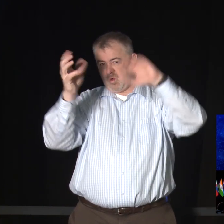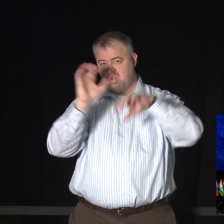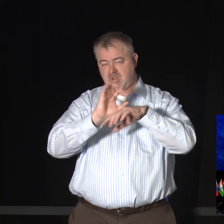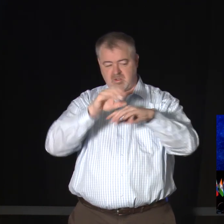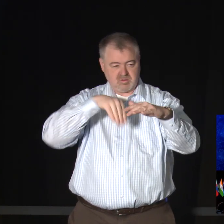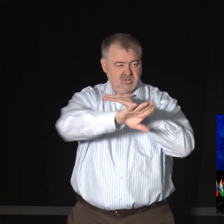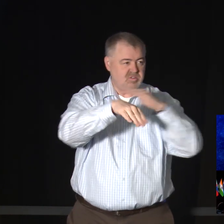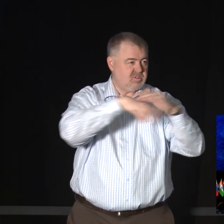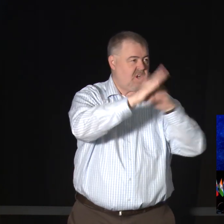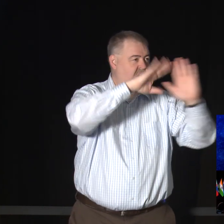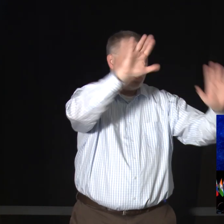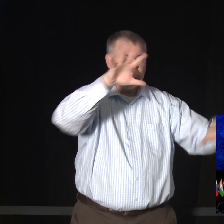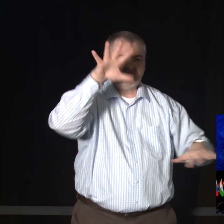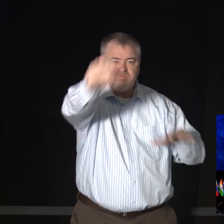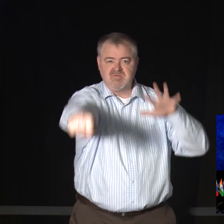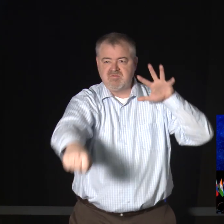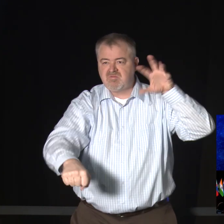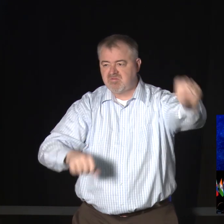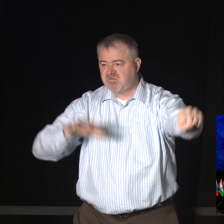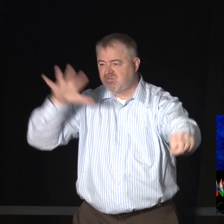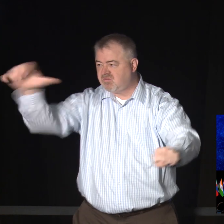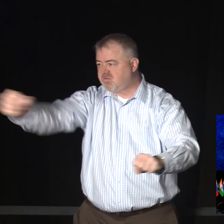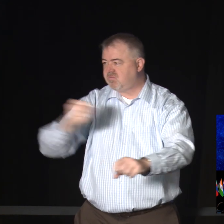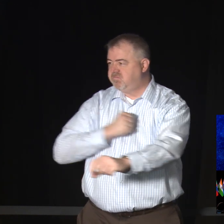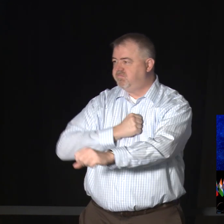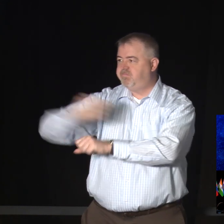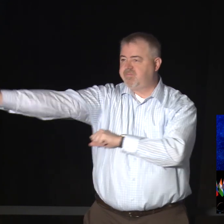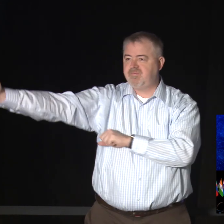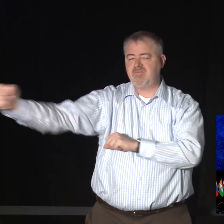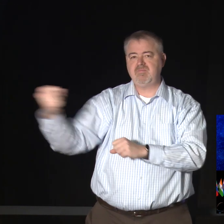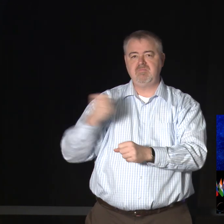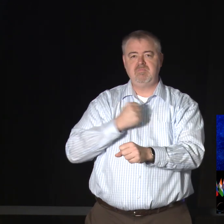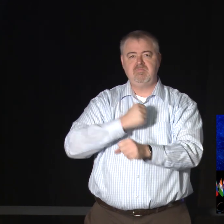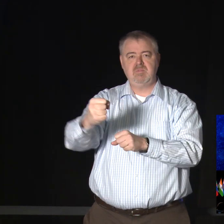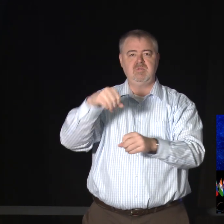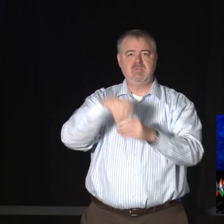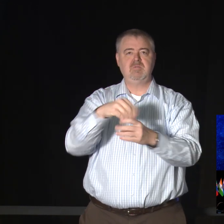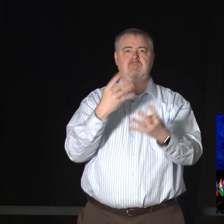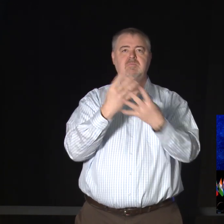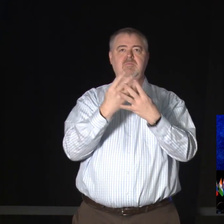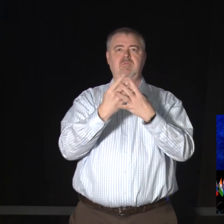every house and dragging off men and women, committing them to prison.